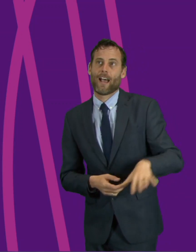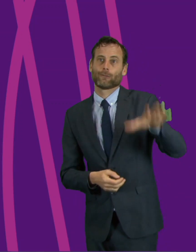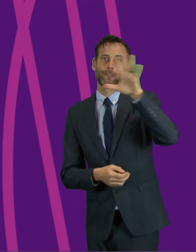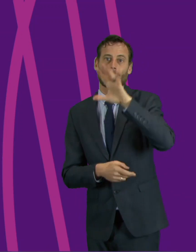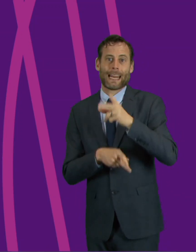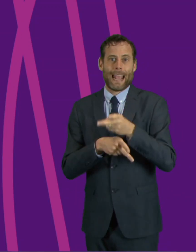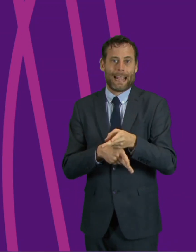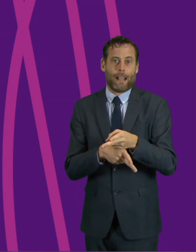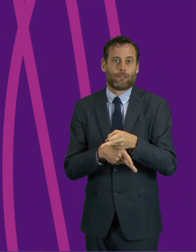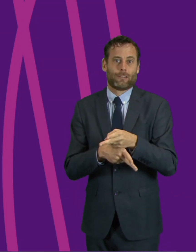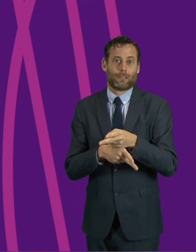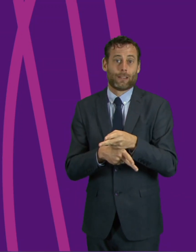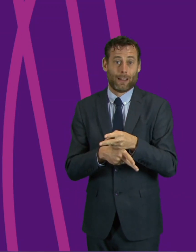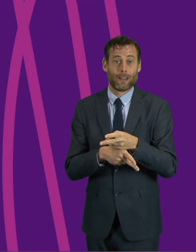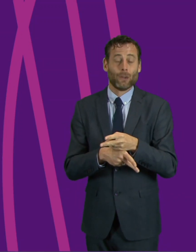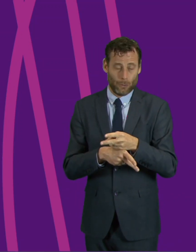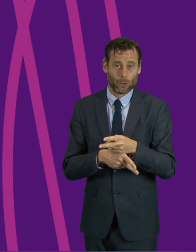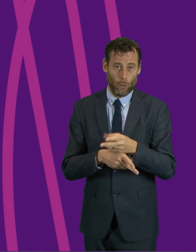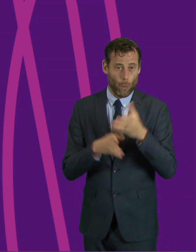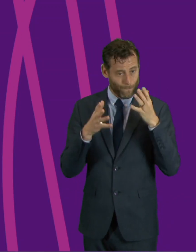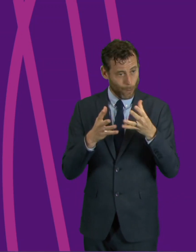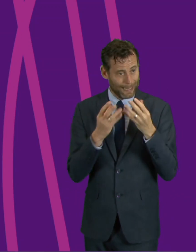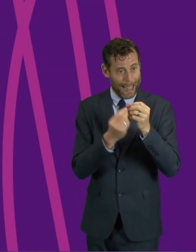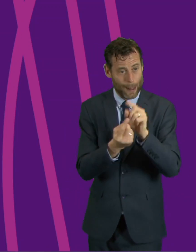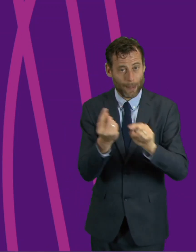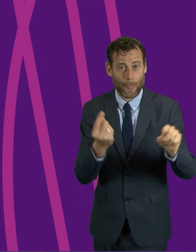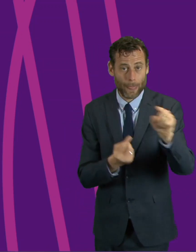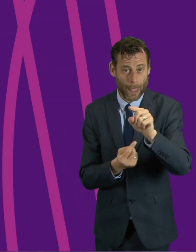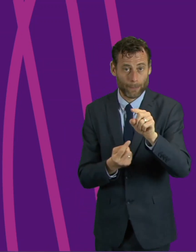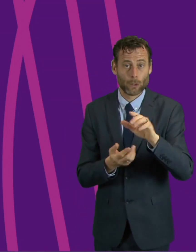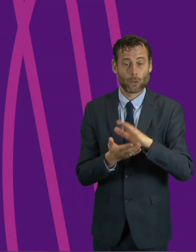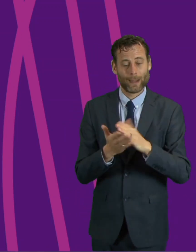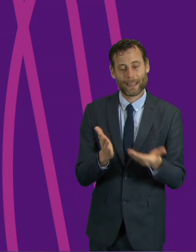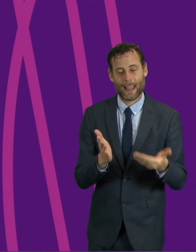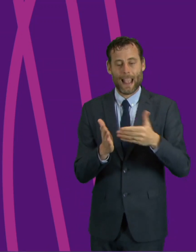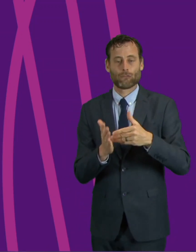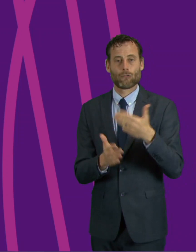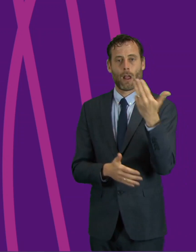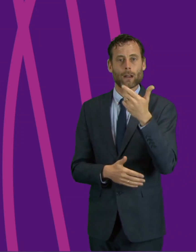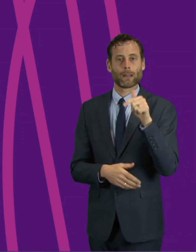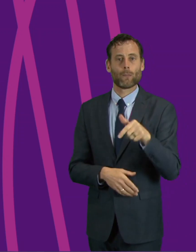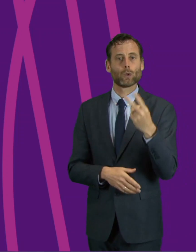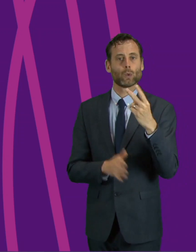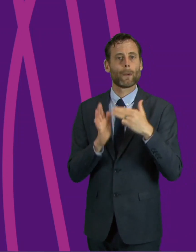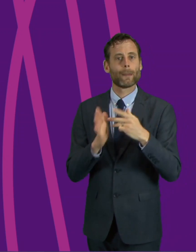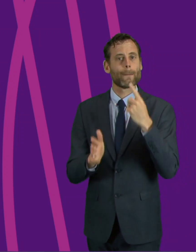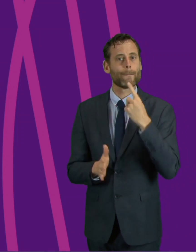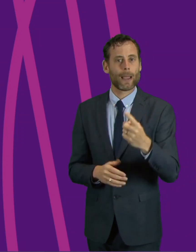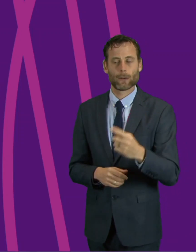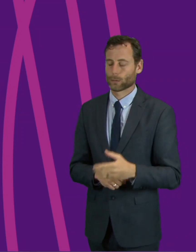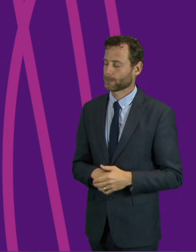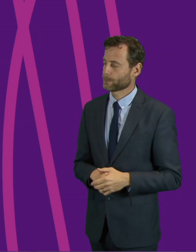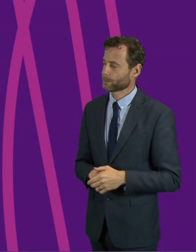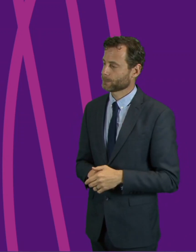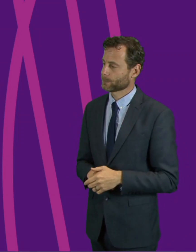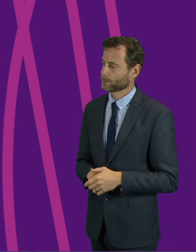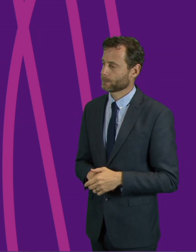be an additional investment directly to them of £19.2 million. Michelle Ballantyne, to be followed